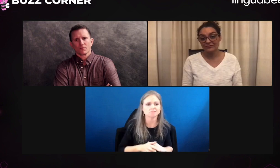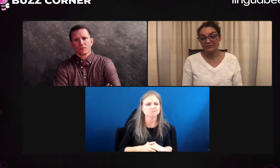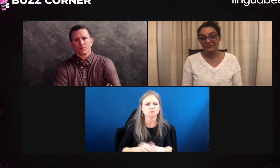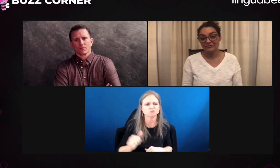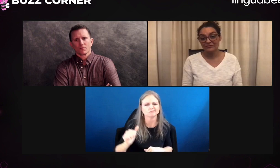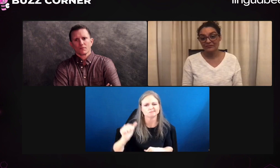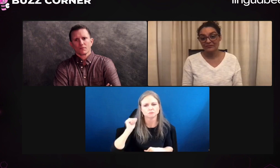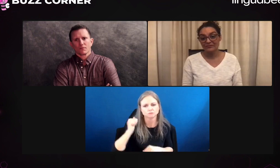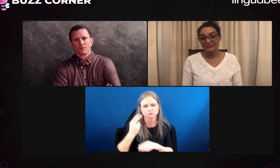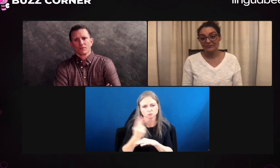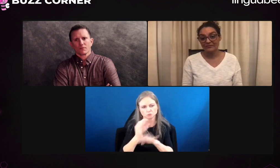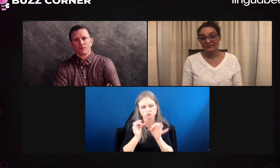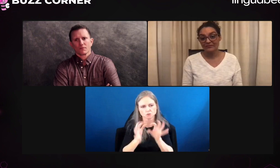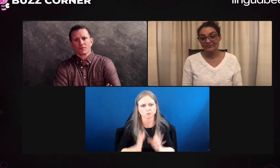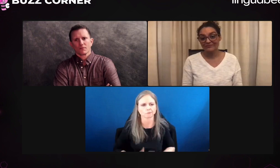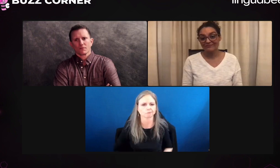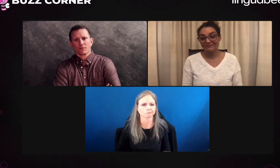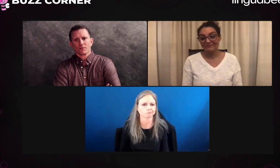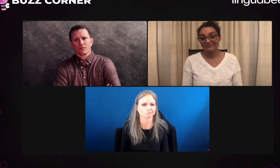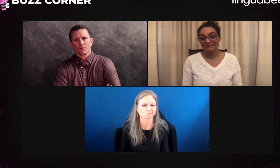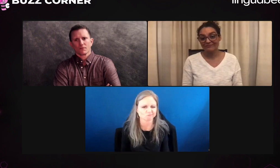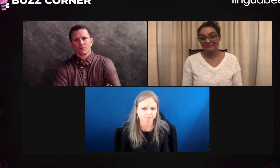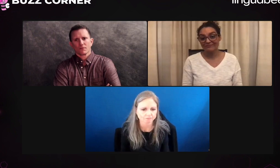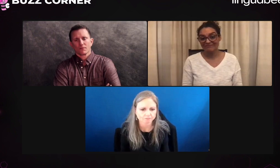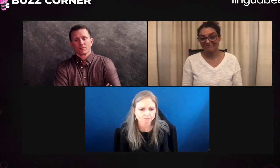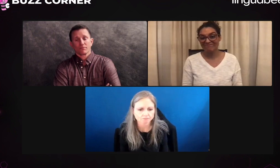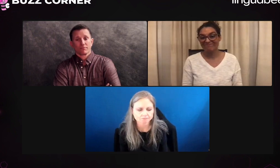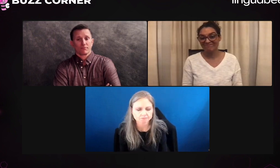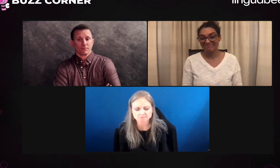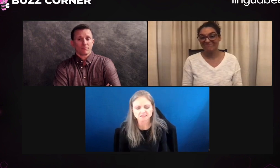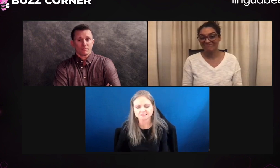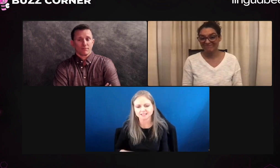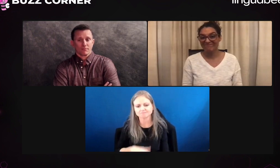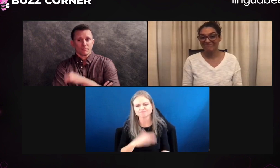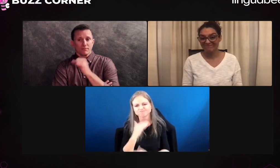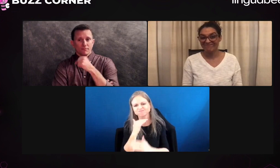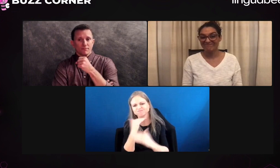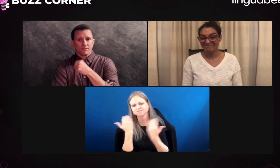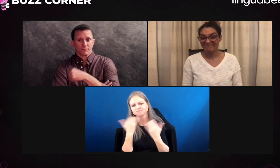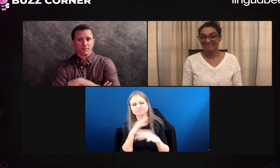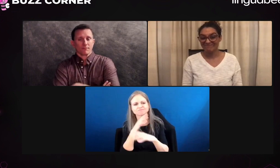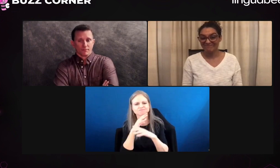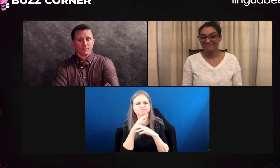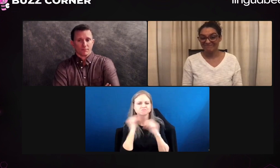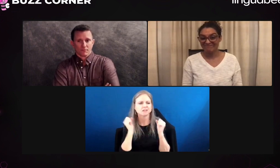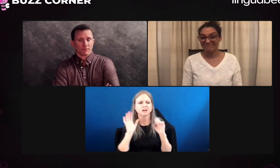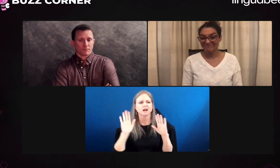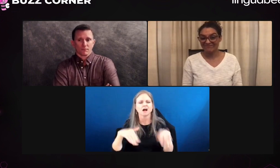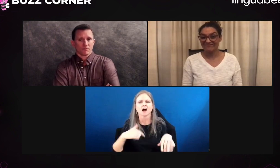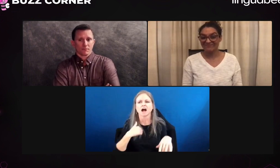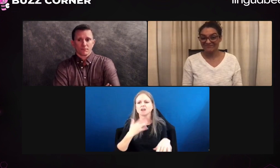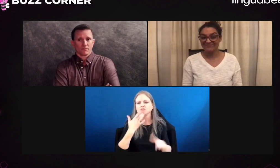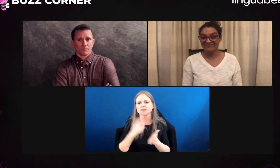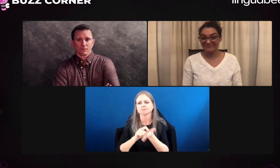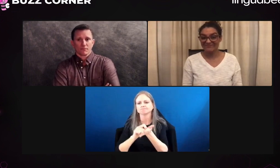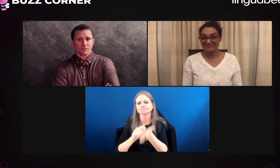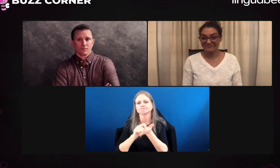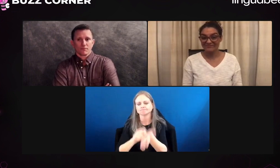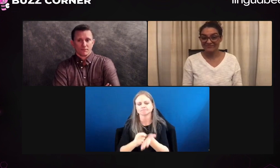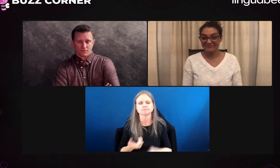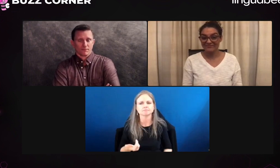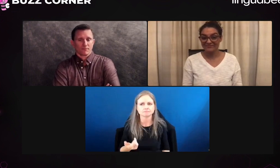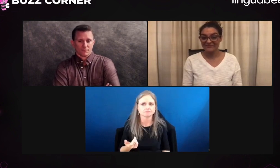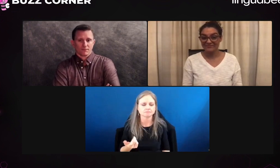And, some deaf, as a result of that, won't use interpreters, right? So, they're fed up. Right. They've had